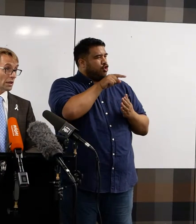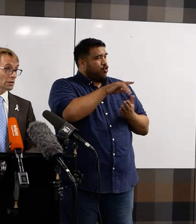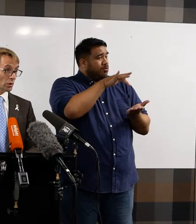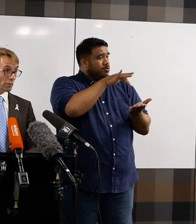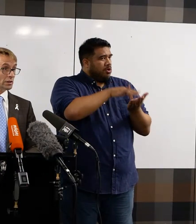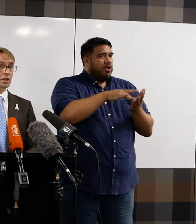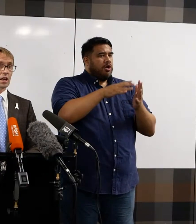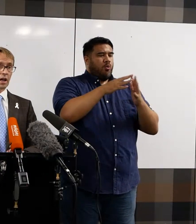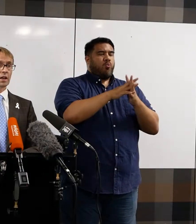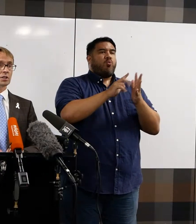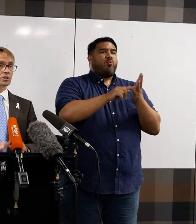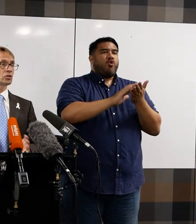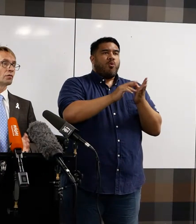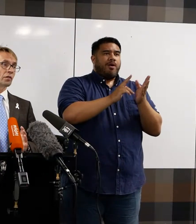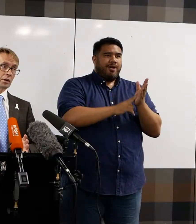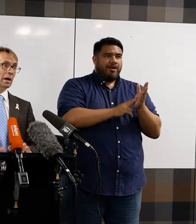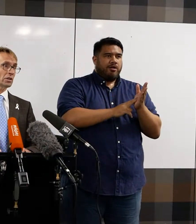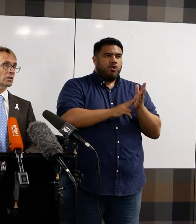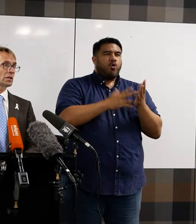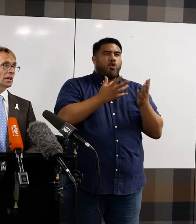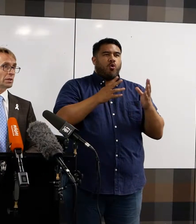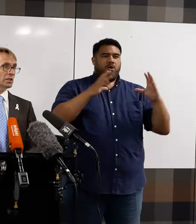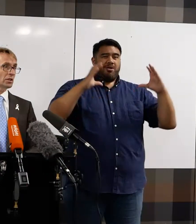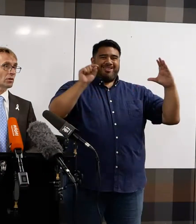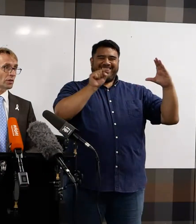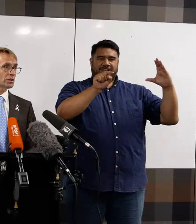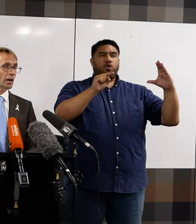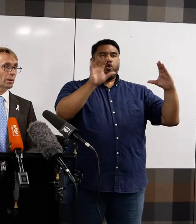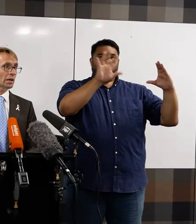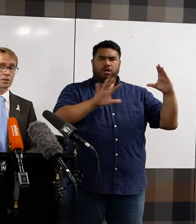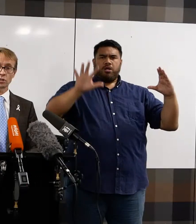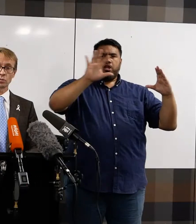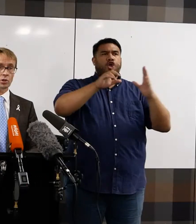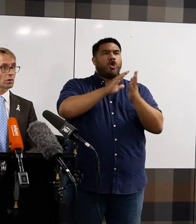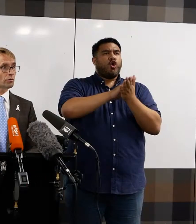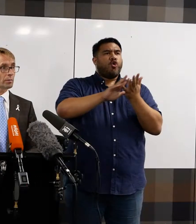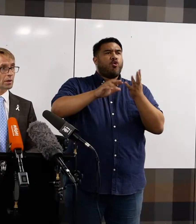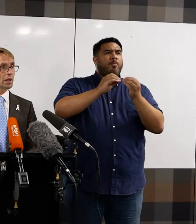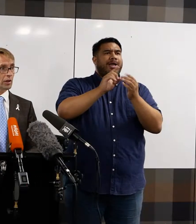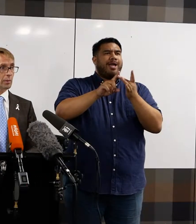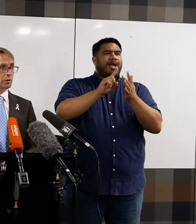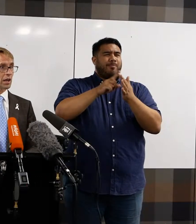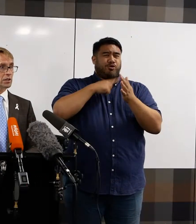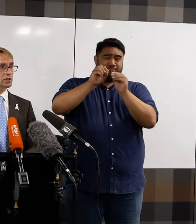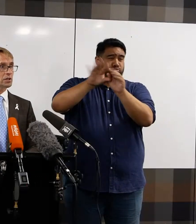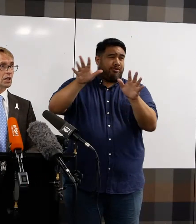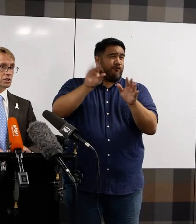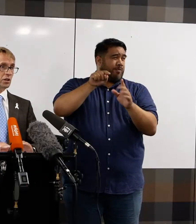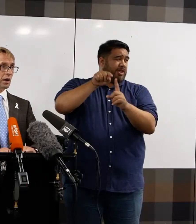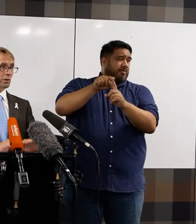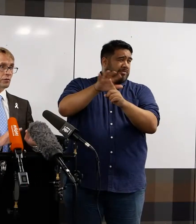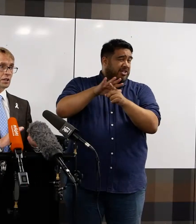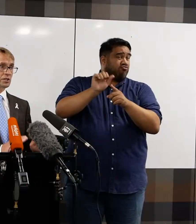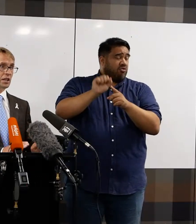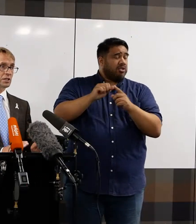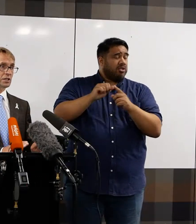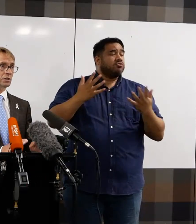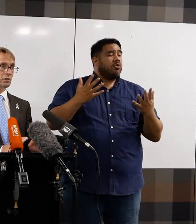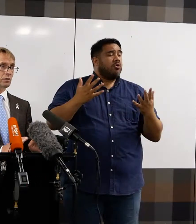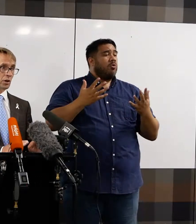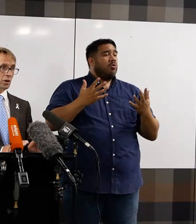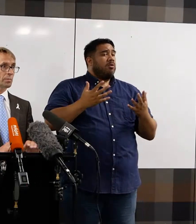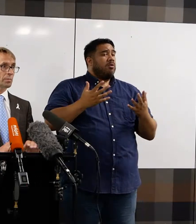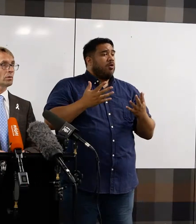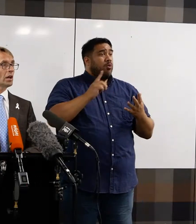Hubei province. And that is still very much the epicenter of this outbreak, as you will know from the number of cases. So our advice